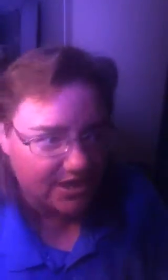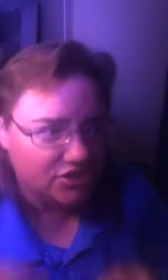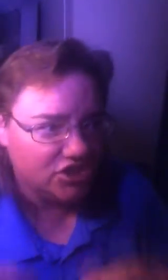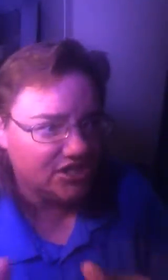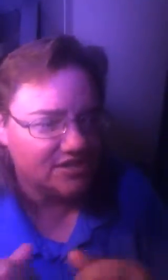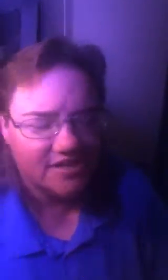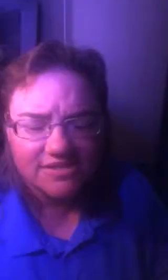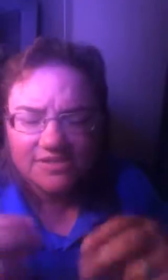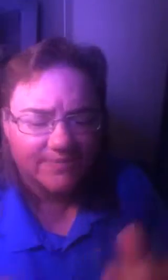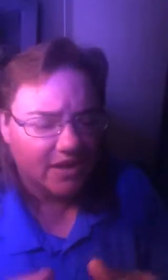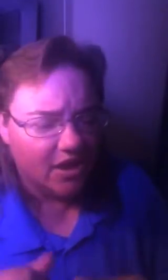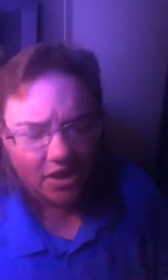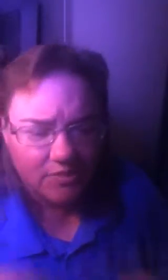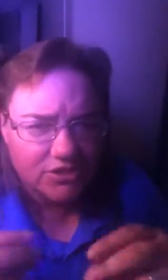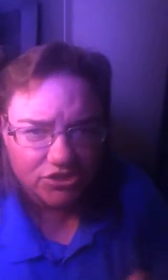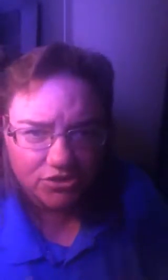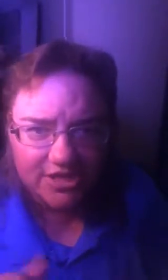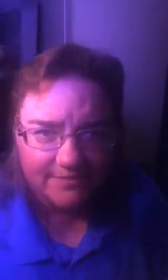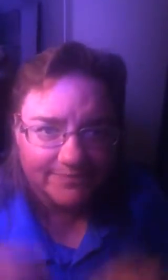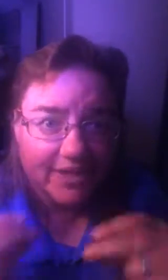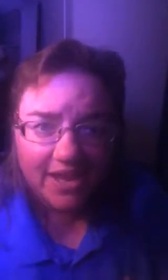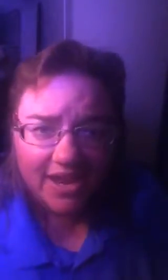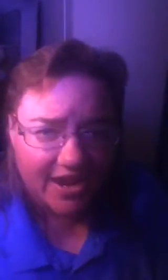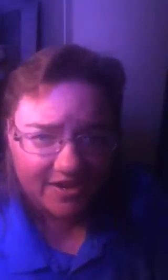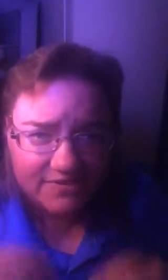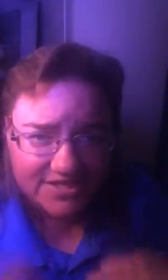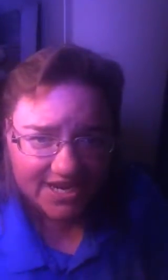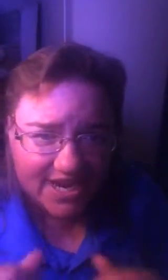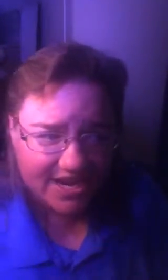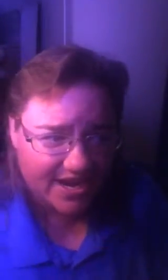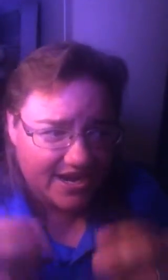need Jesus on my journey every day.